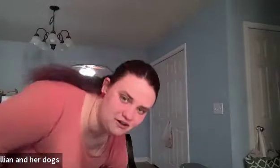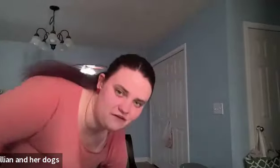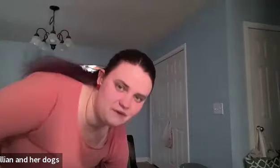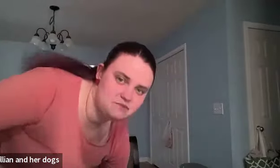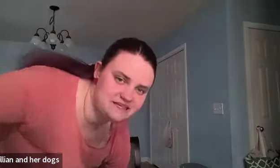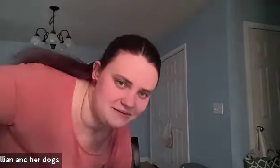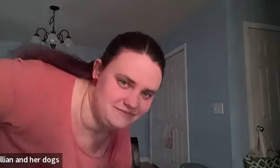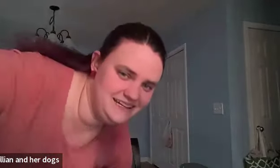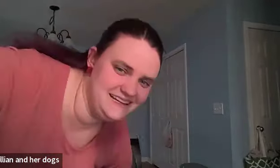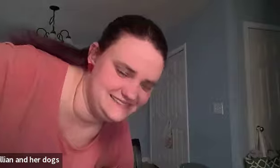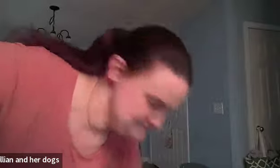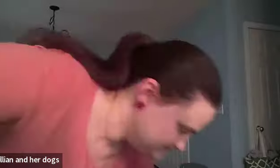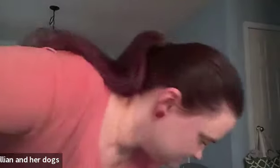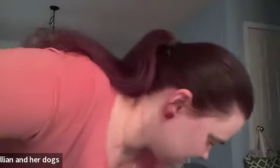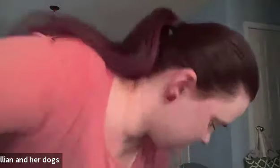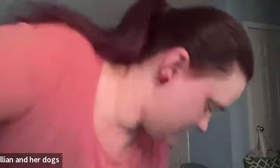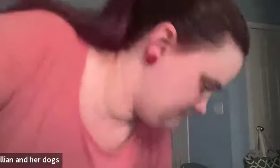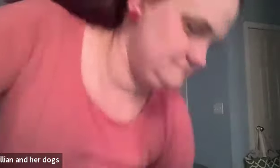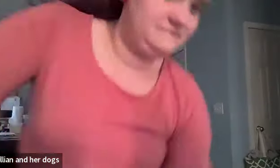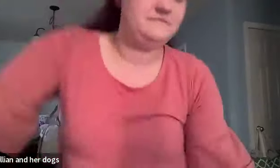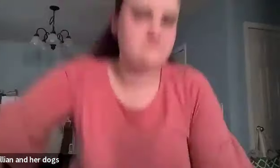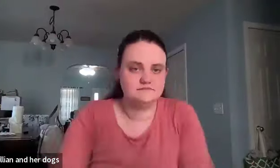dog thought that was playtime. Okay.